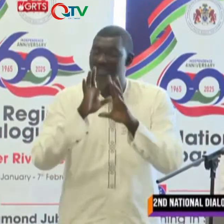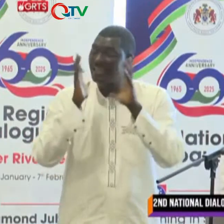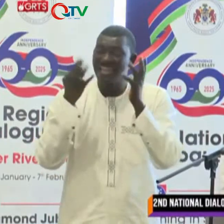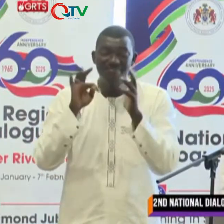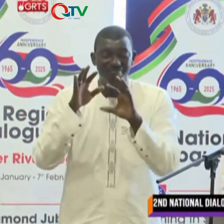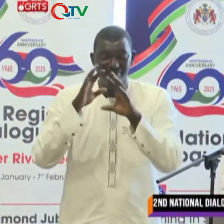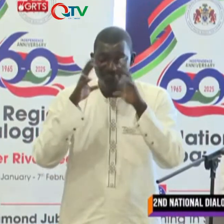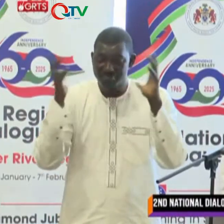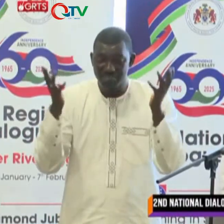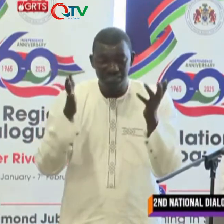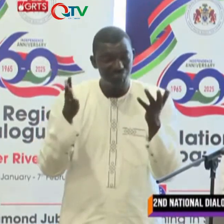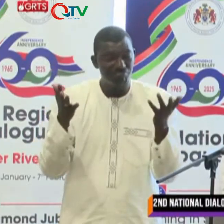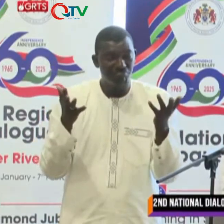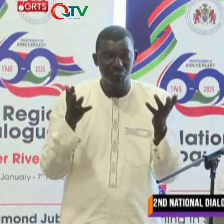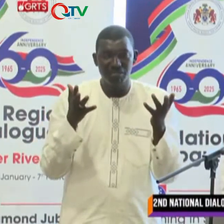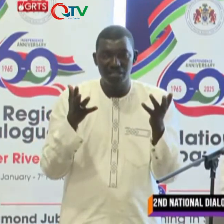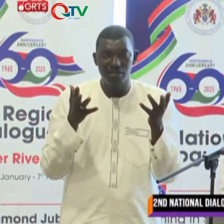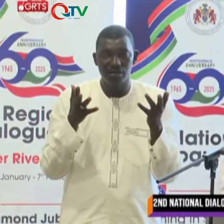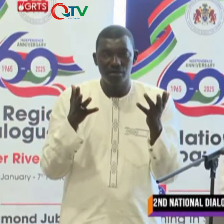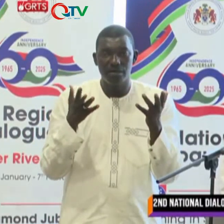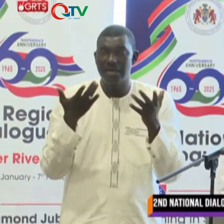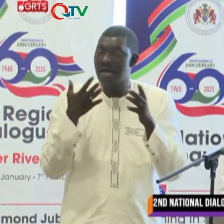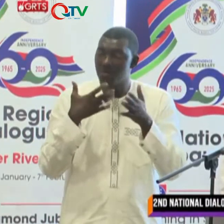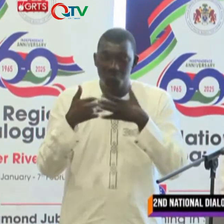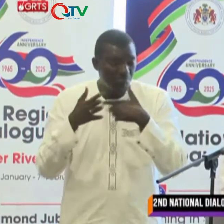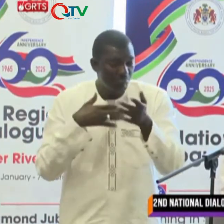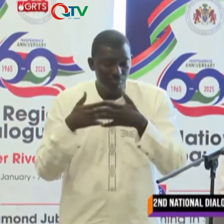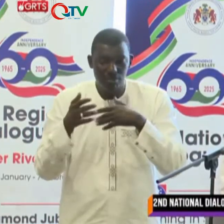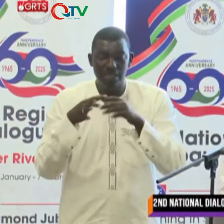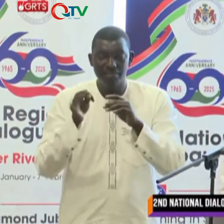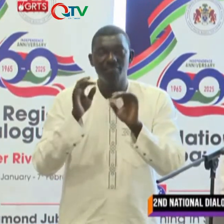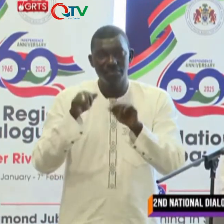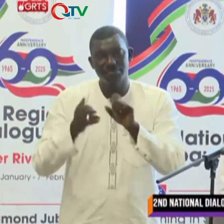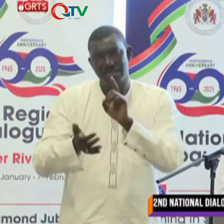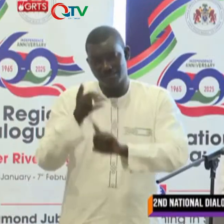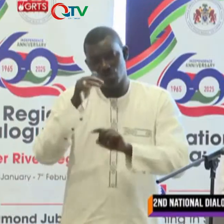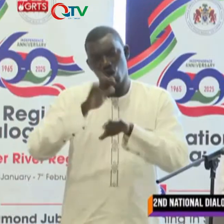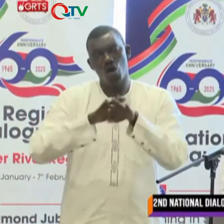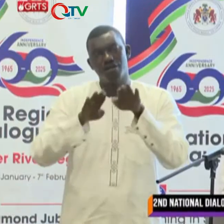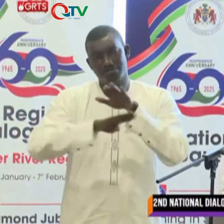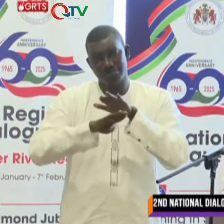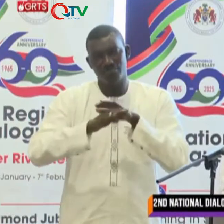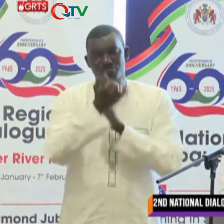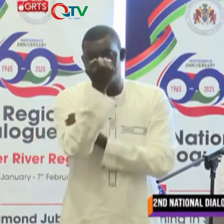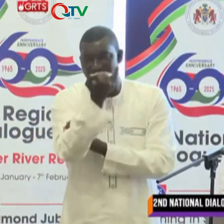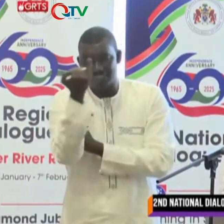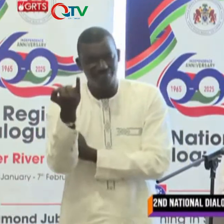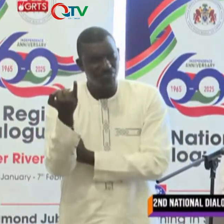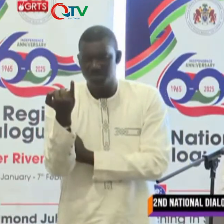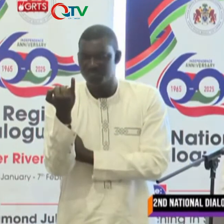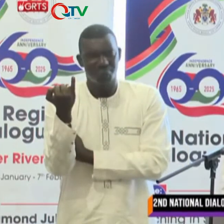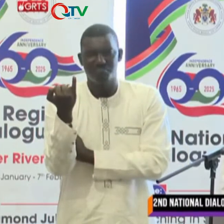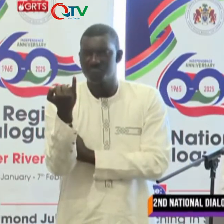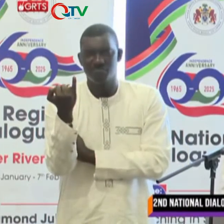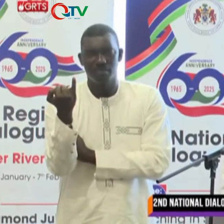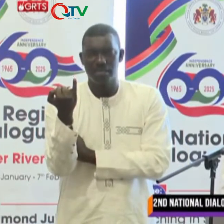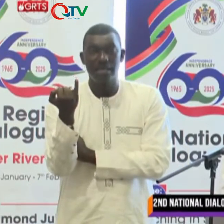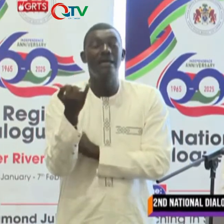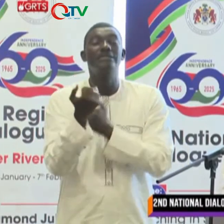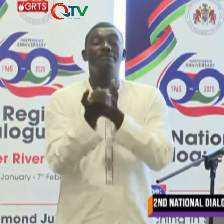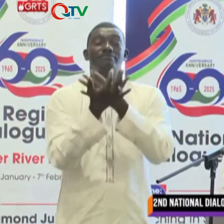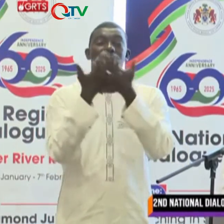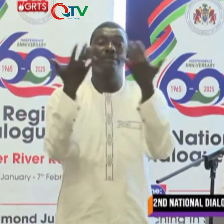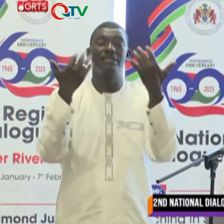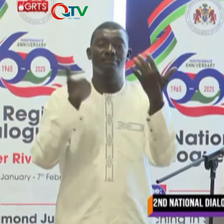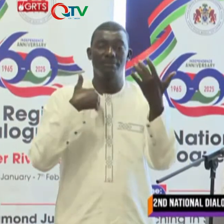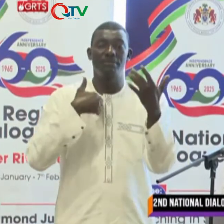the aspiration might be, is attainable on the basis of individualism. Several people have